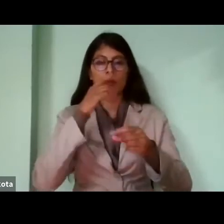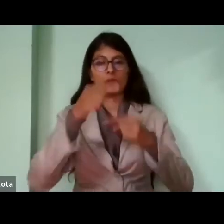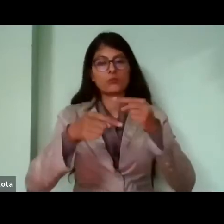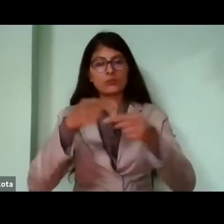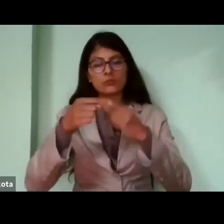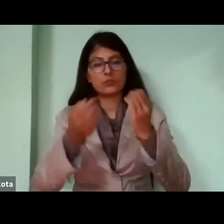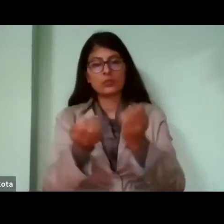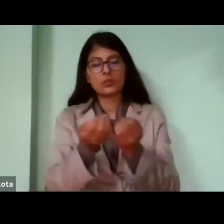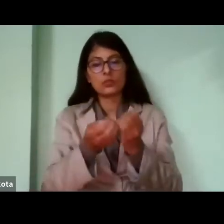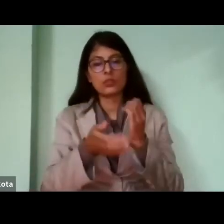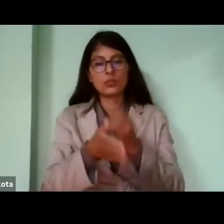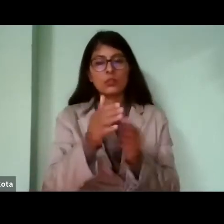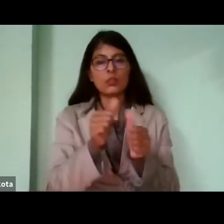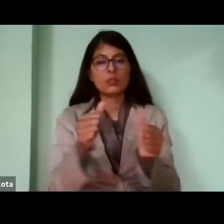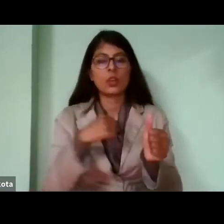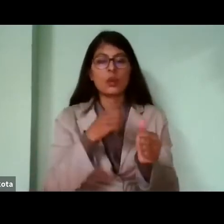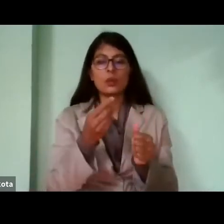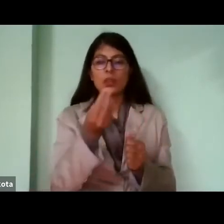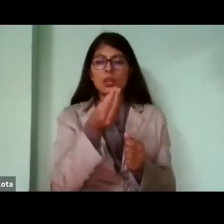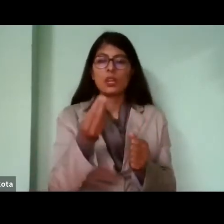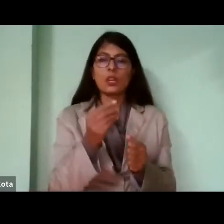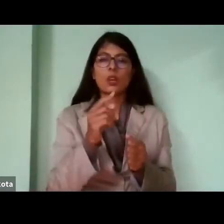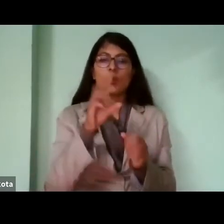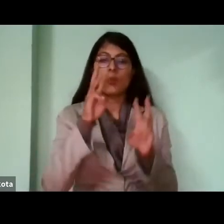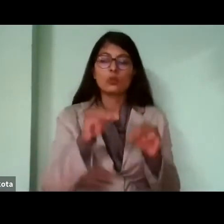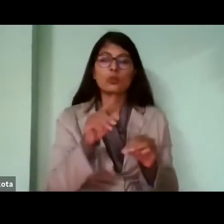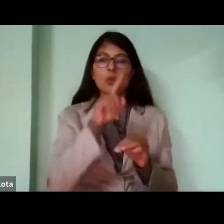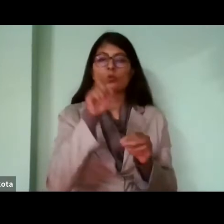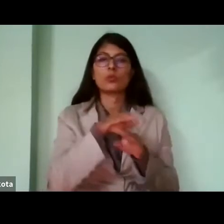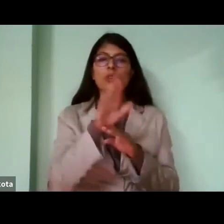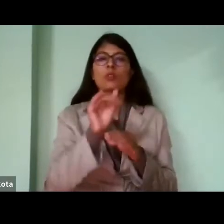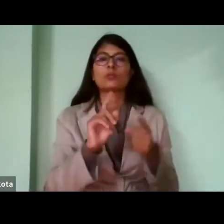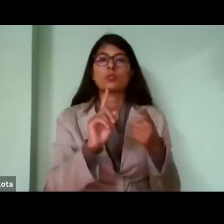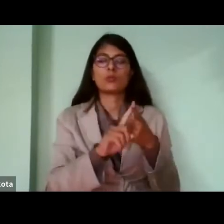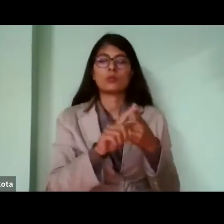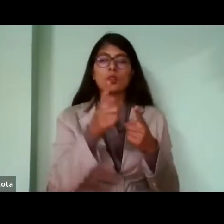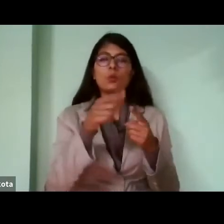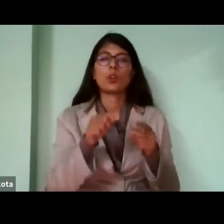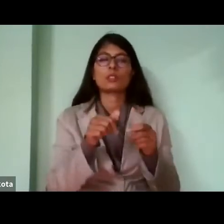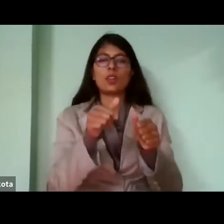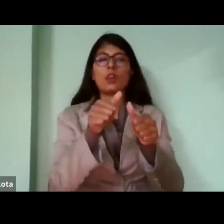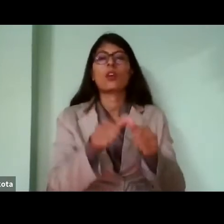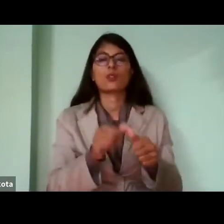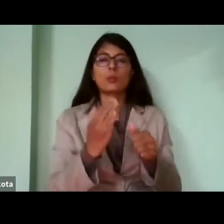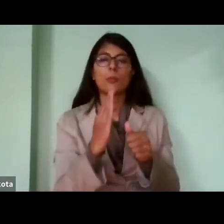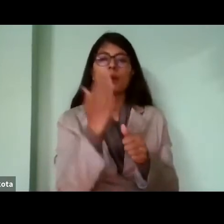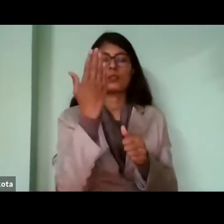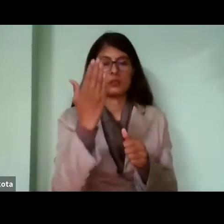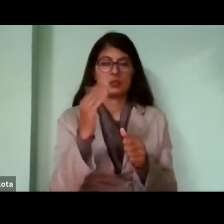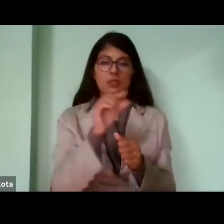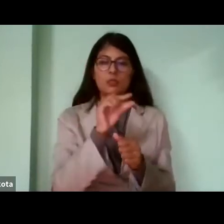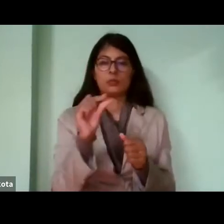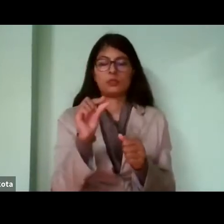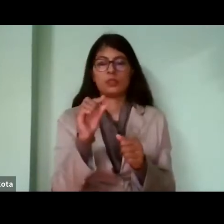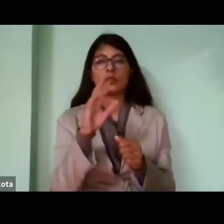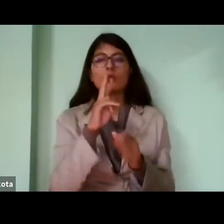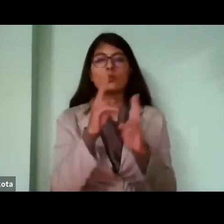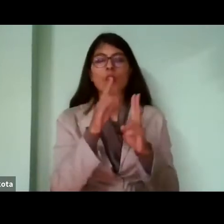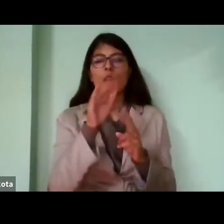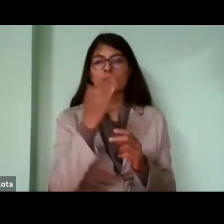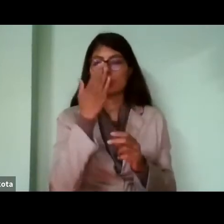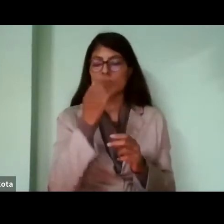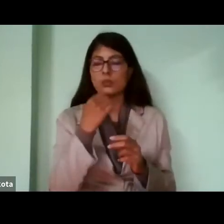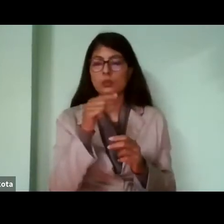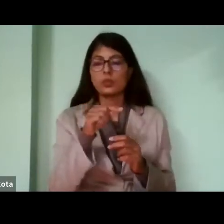raises a couple of important questions. One is about the accountability of the committee itself. Because